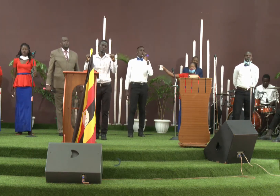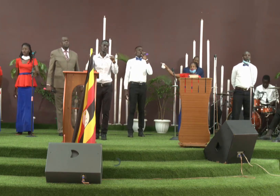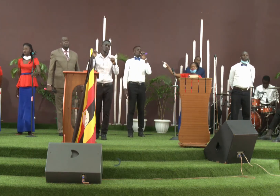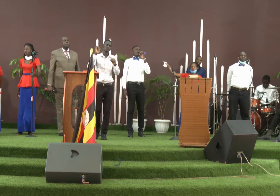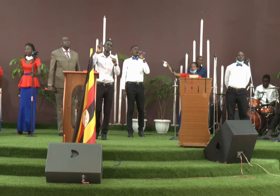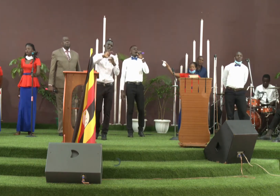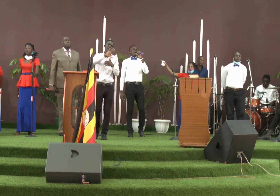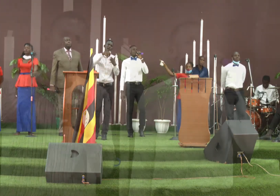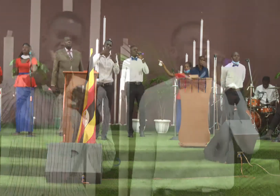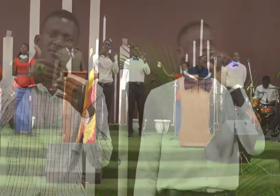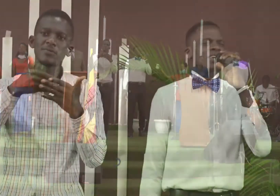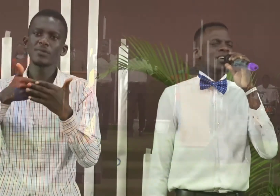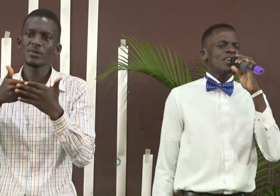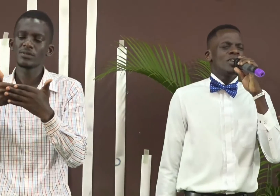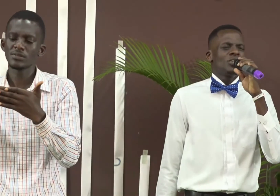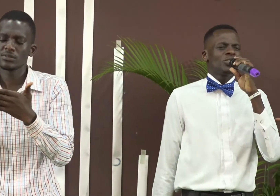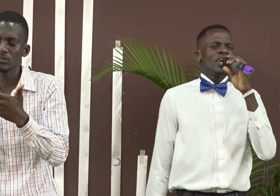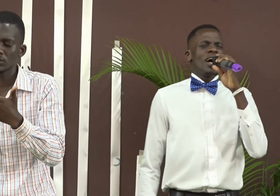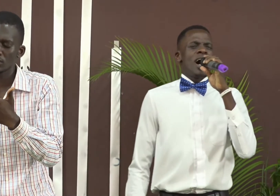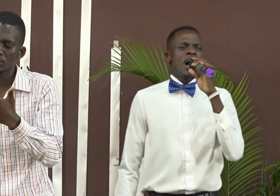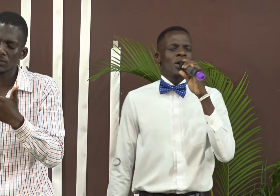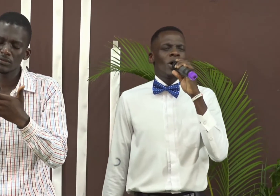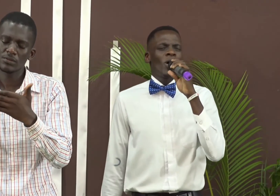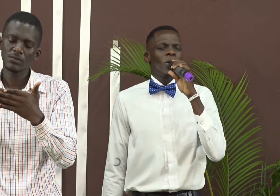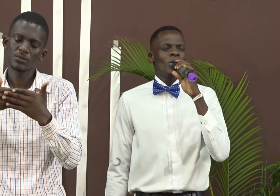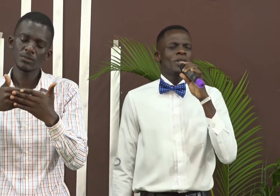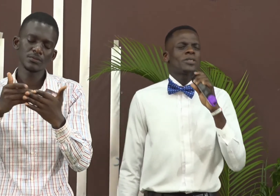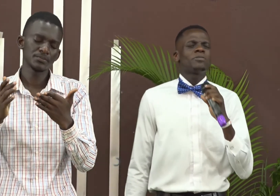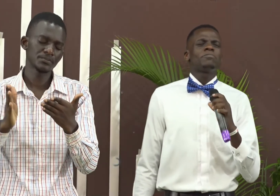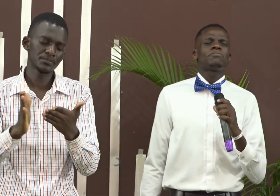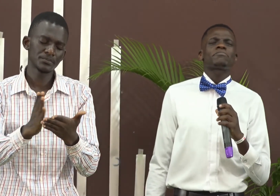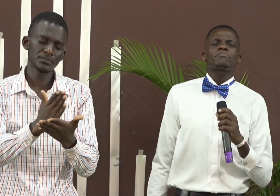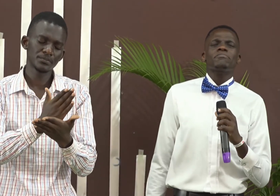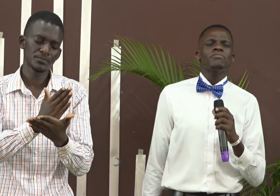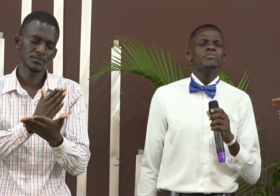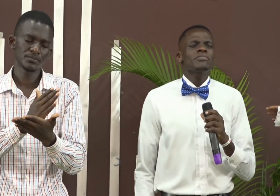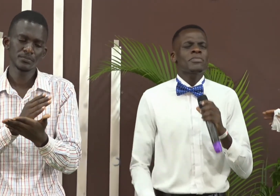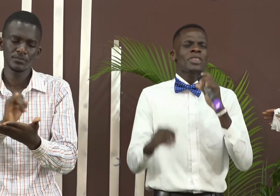till all my fears are gone.